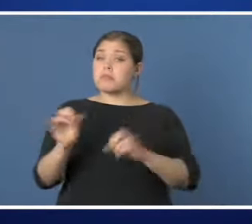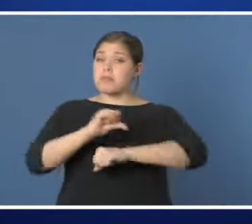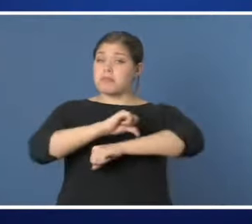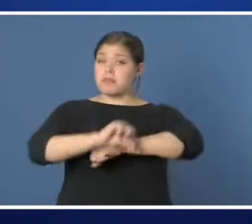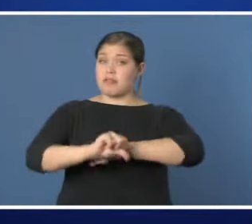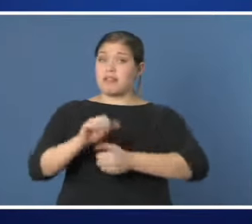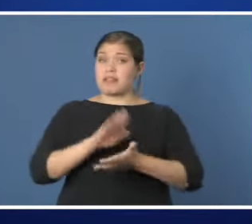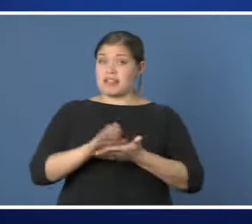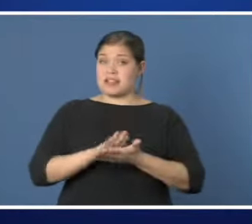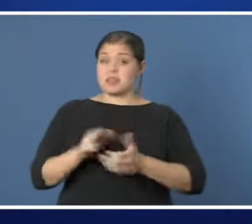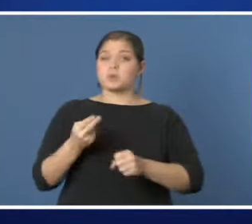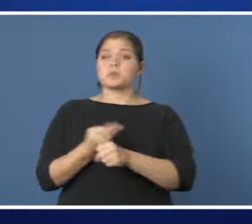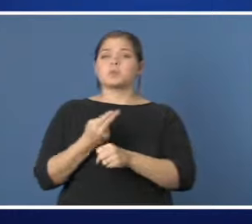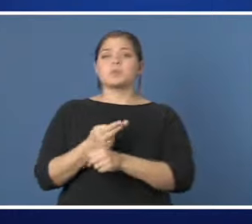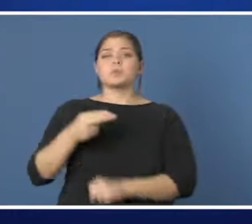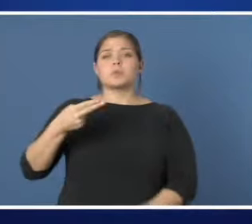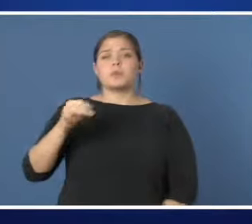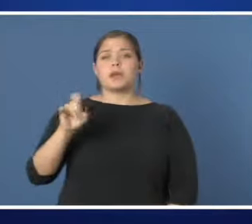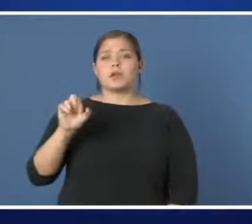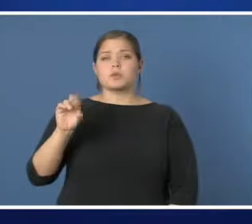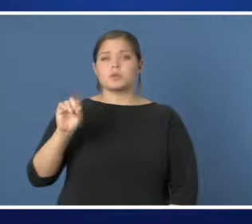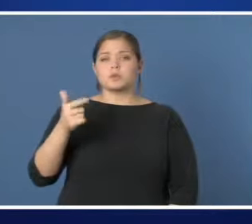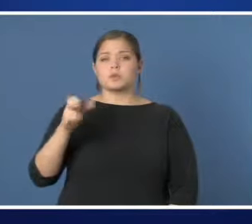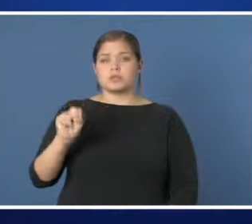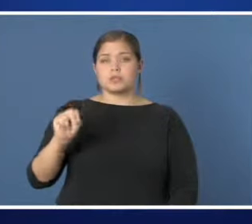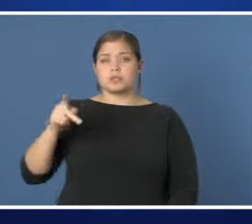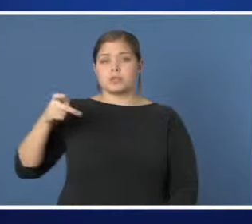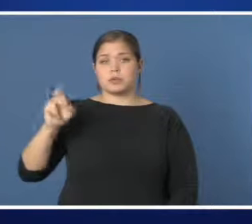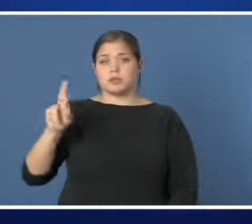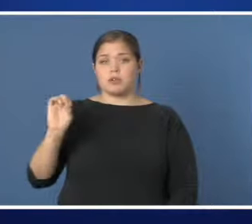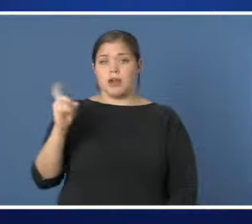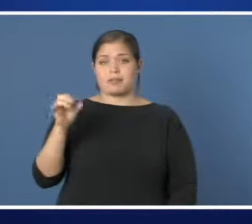Clean minor cuts with hydrogen peroxide.